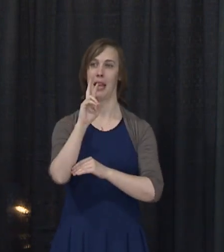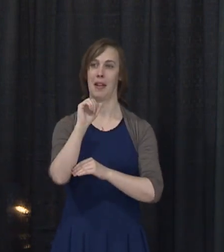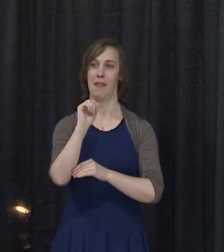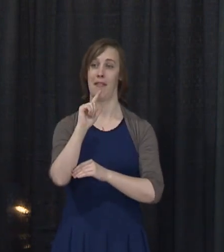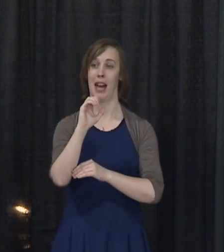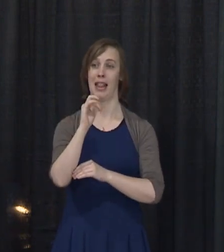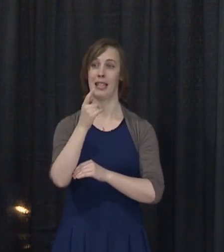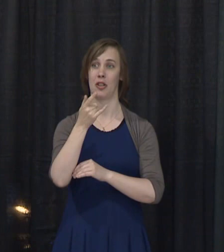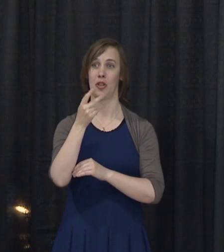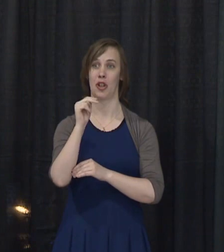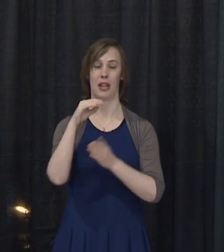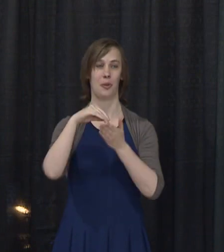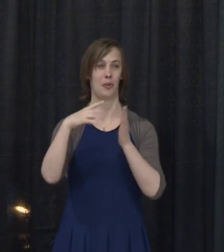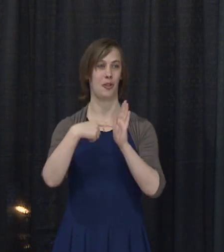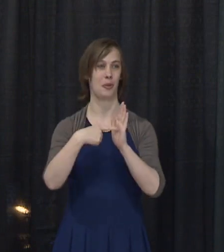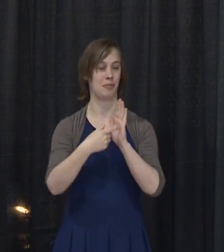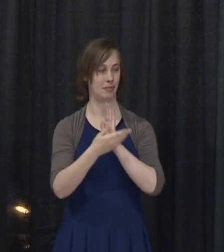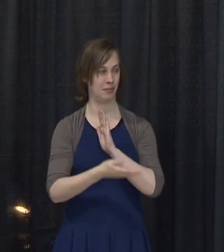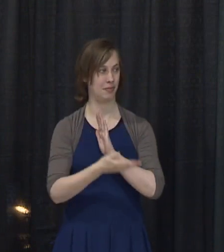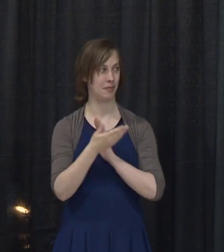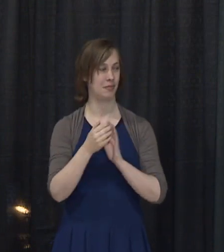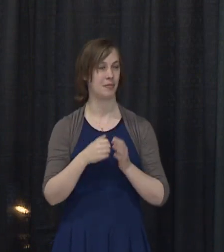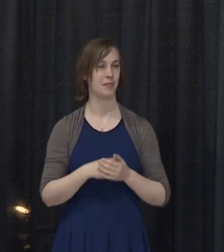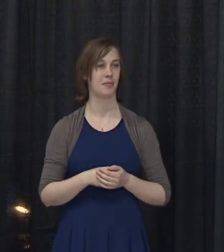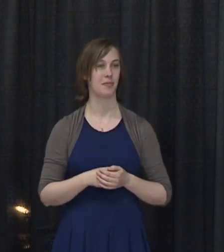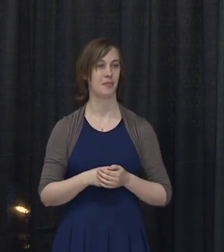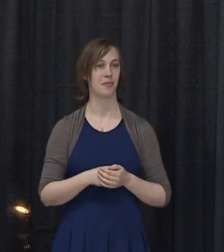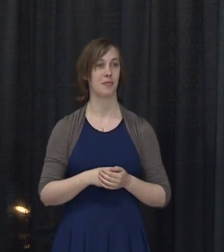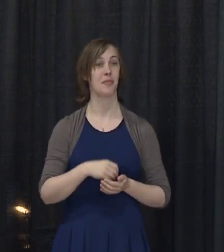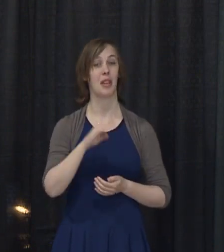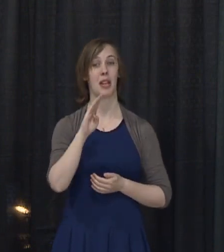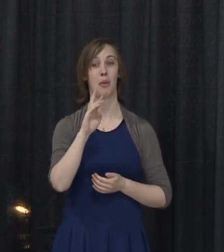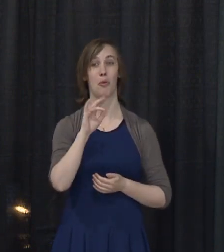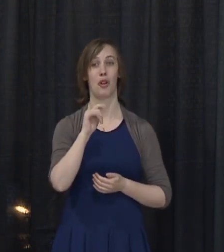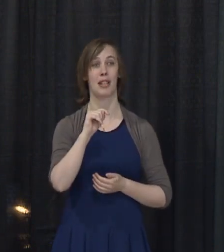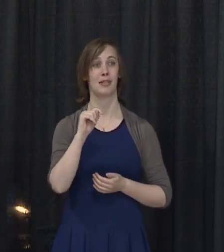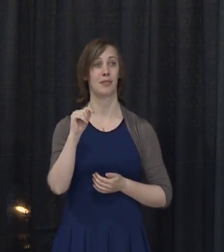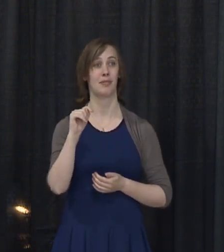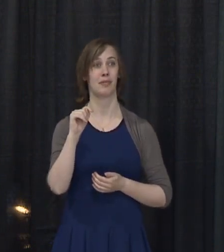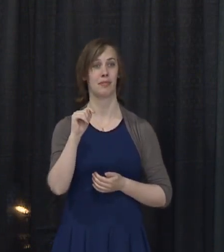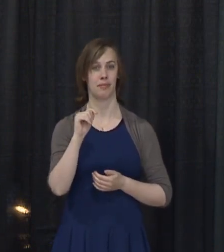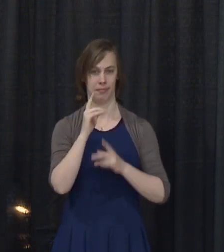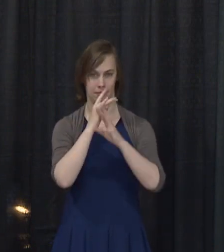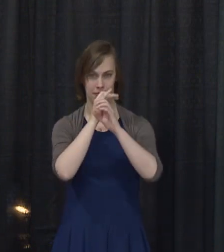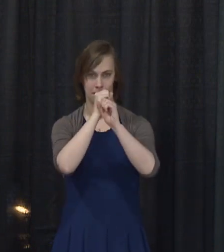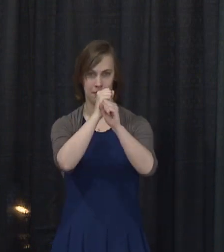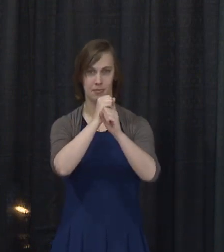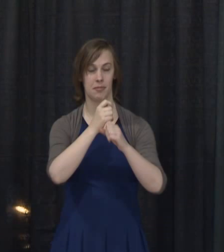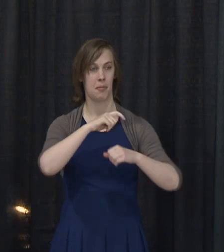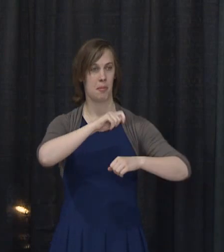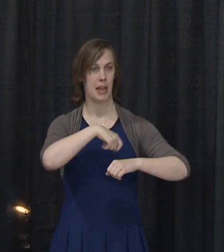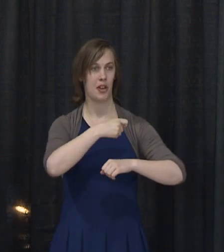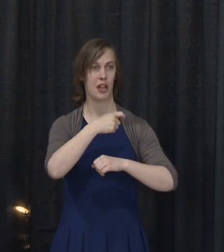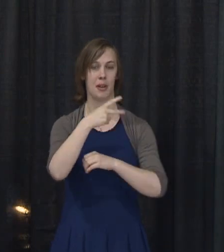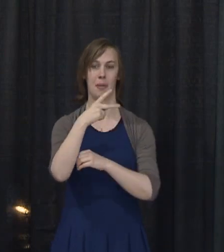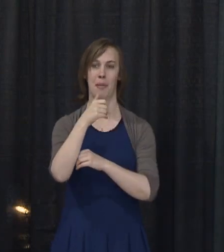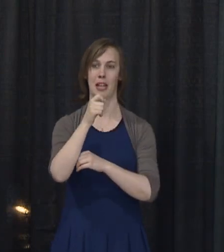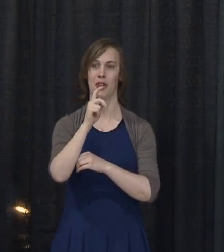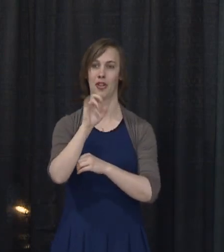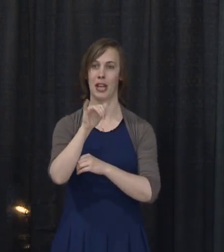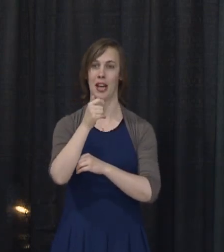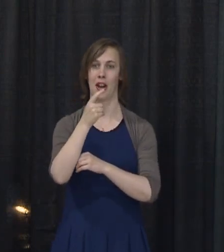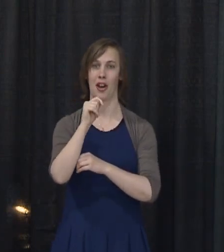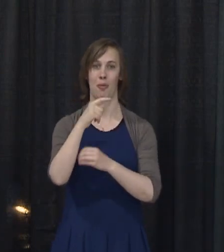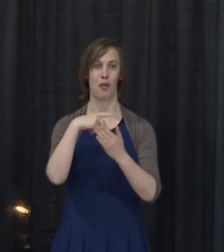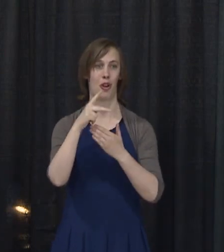convocation. Now, Britt was drawn to the Baking and Pastry Art program at Kingstec after looking for an